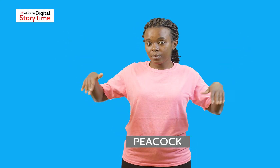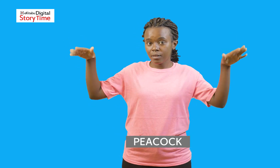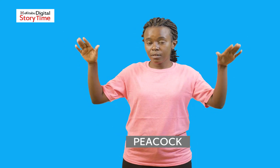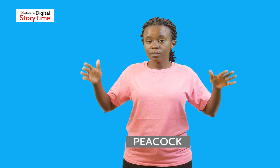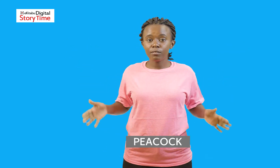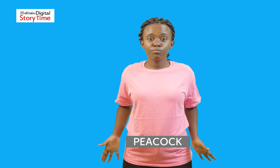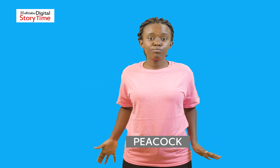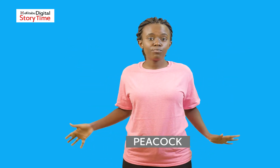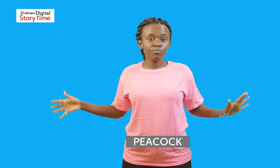Peacock.